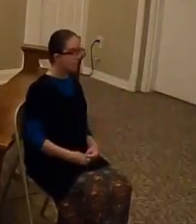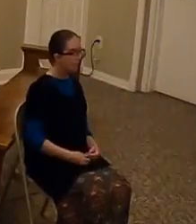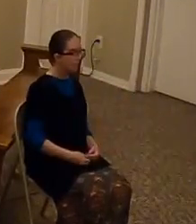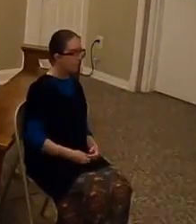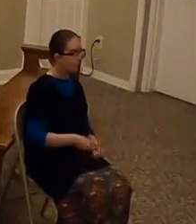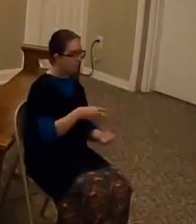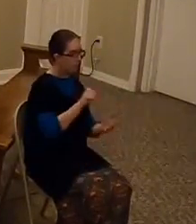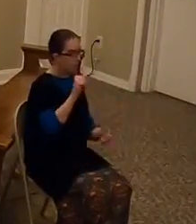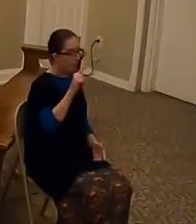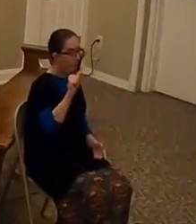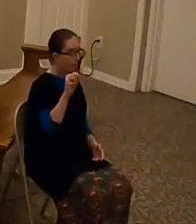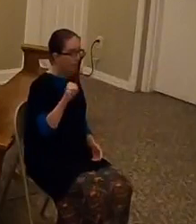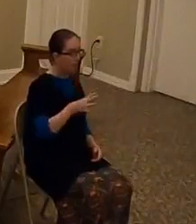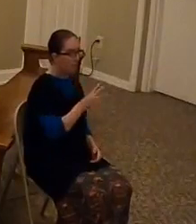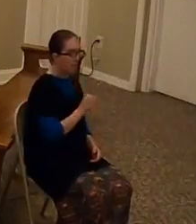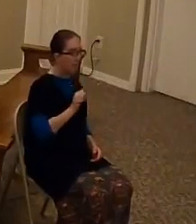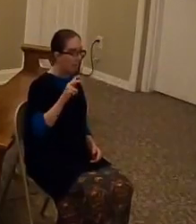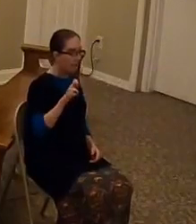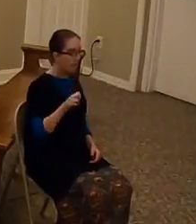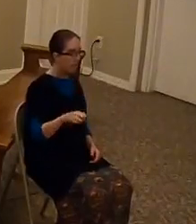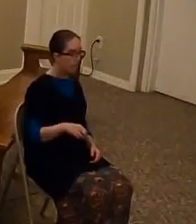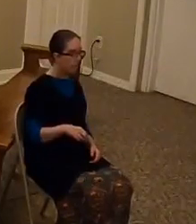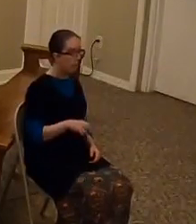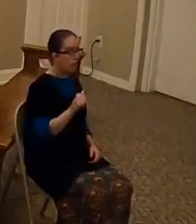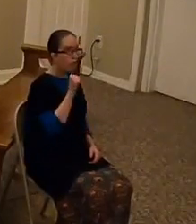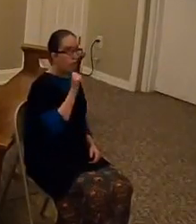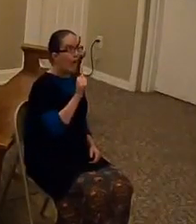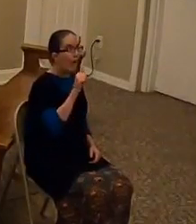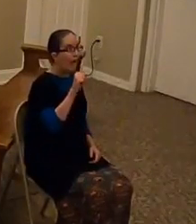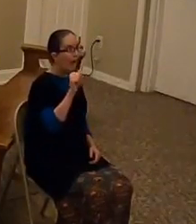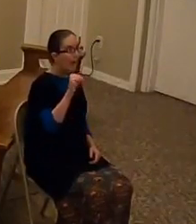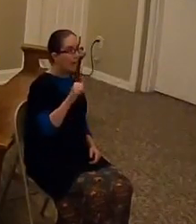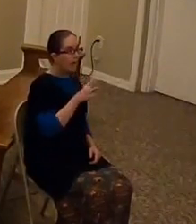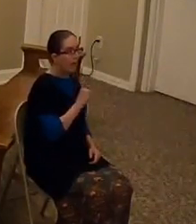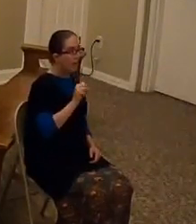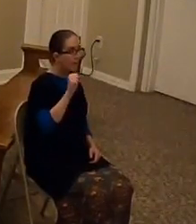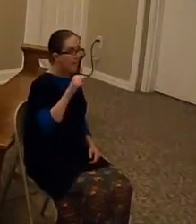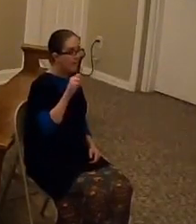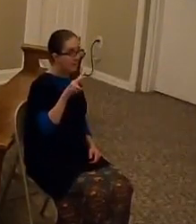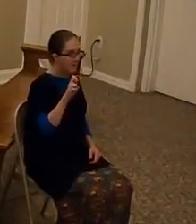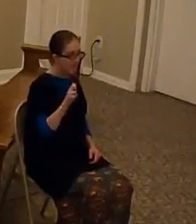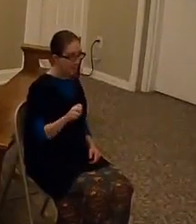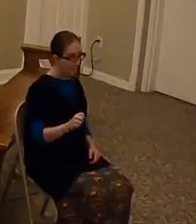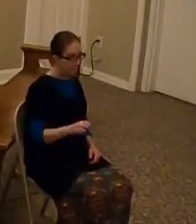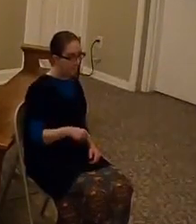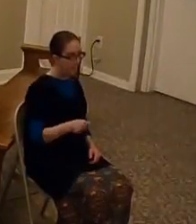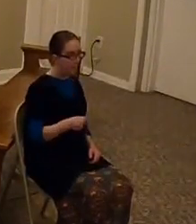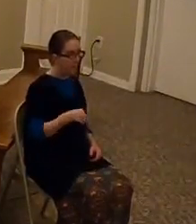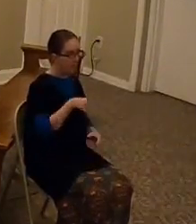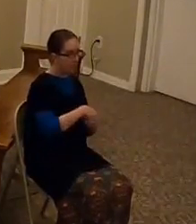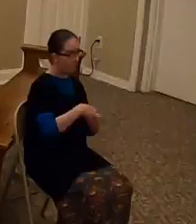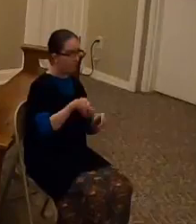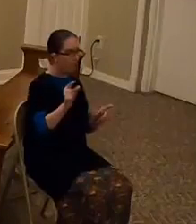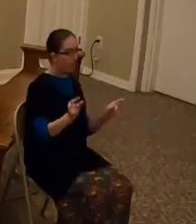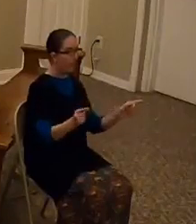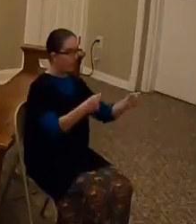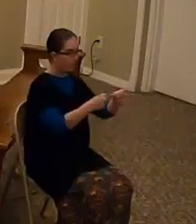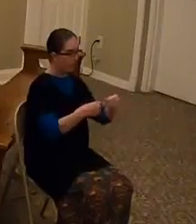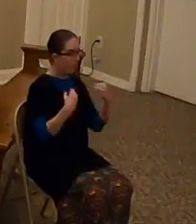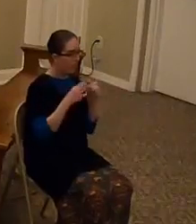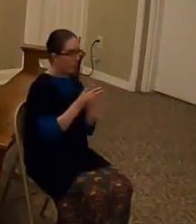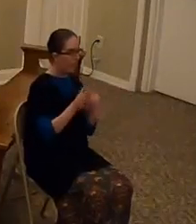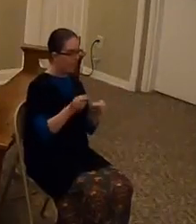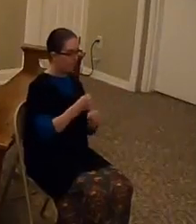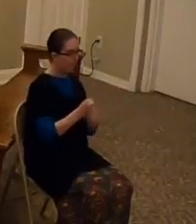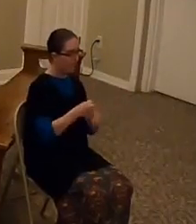Look at Adam and Eve. Not Adam and Steve, Adam and Eve. Amen. They were in the garden. Had